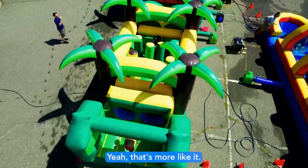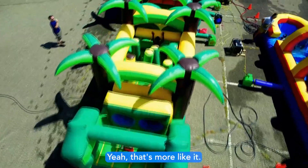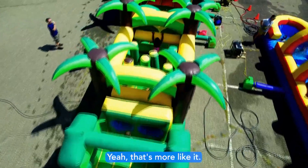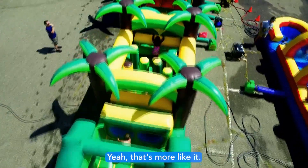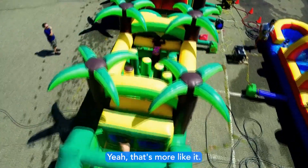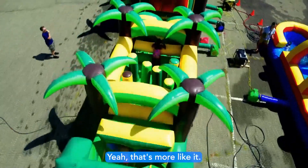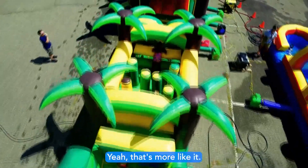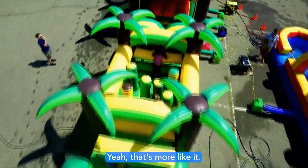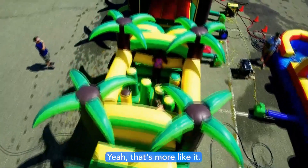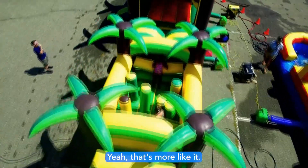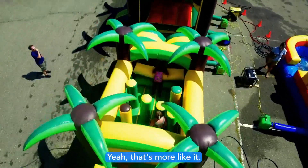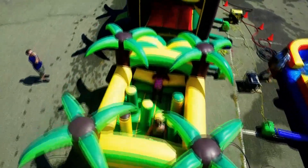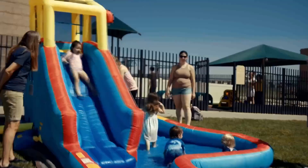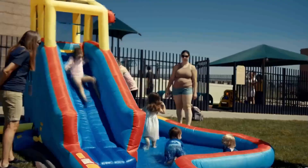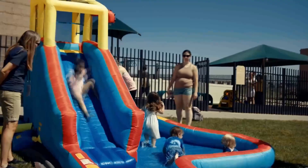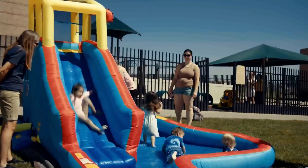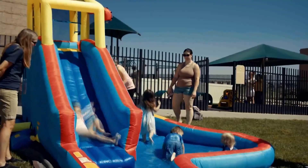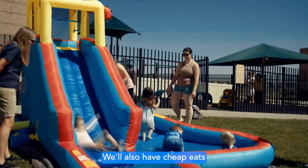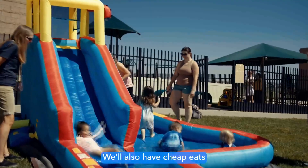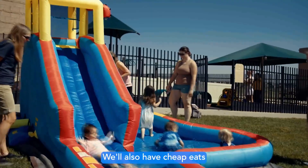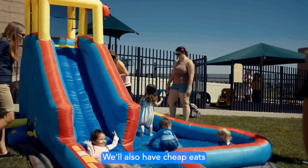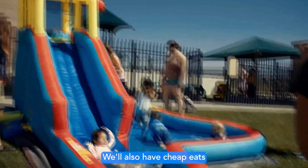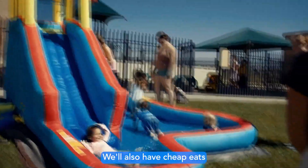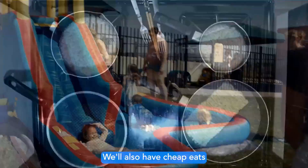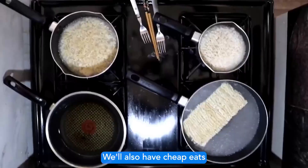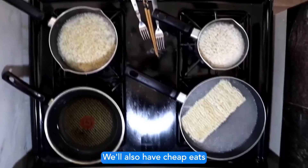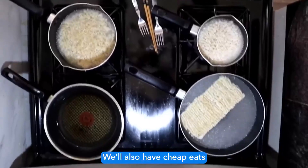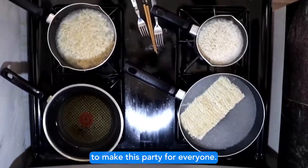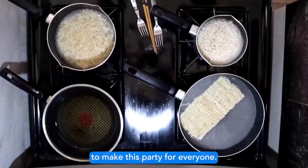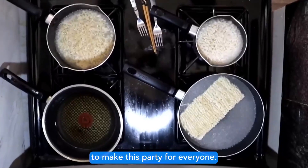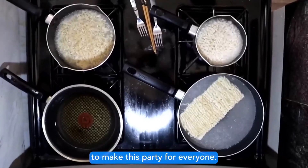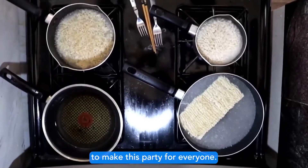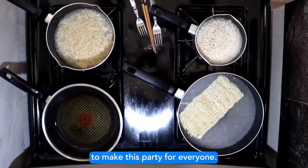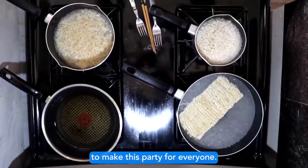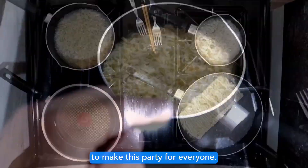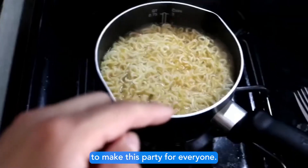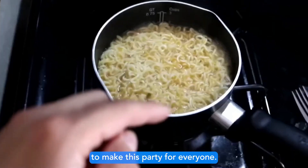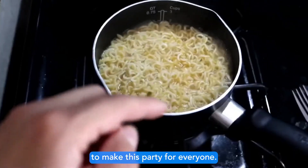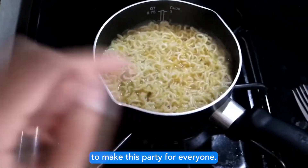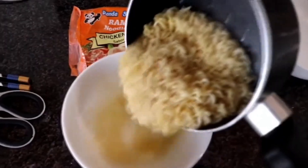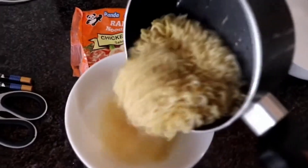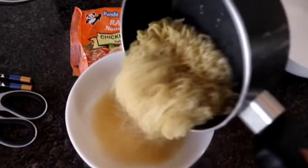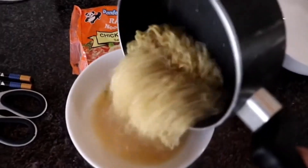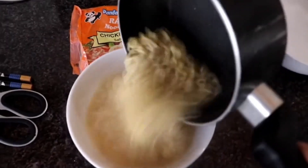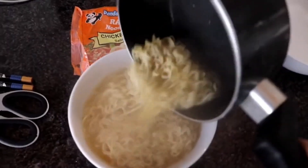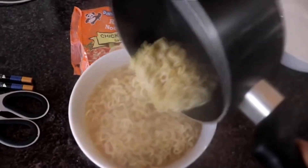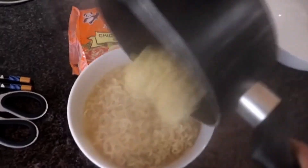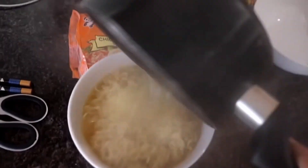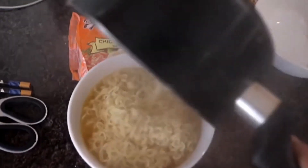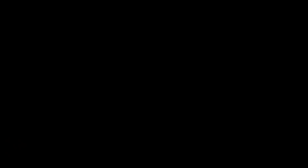Yeah, that's more like it. We'll also have cheap eats to make this party for everyone.